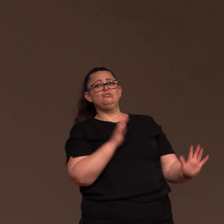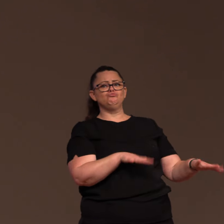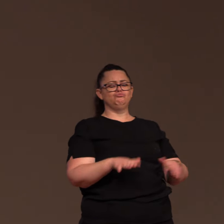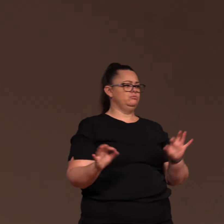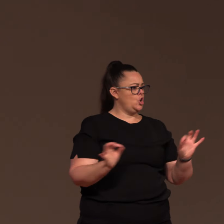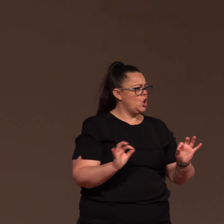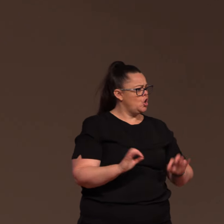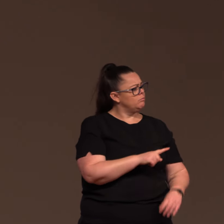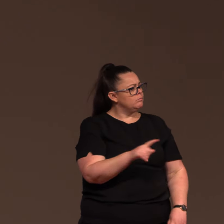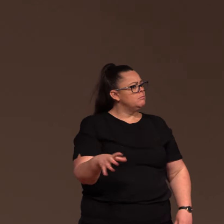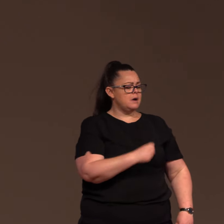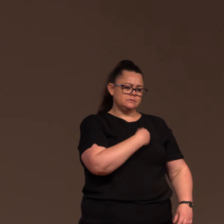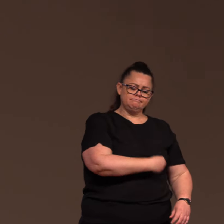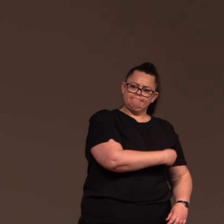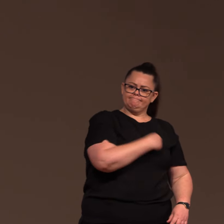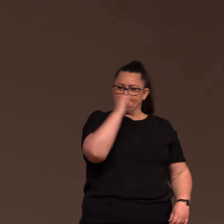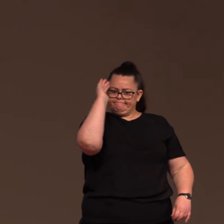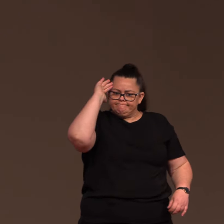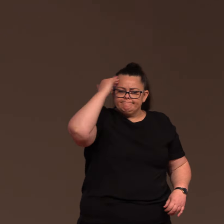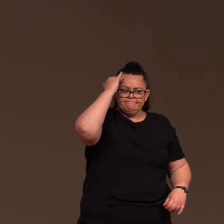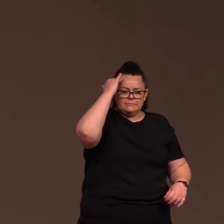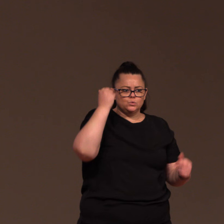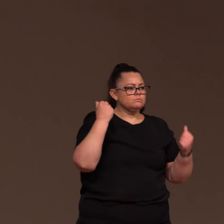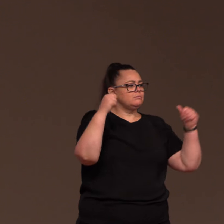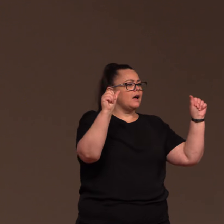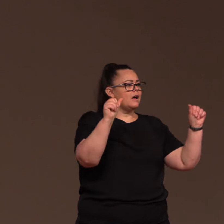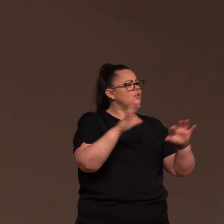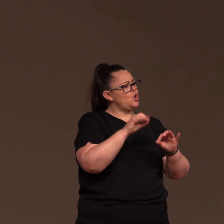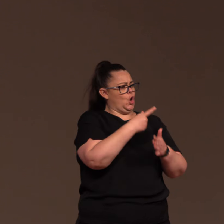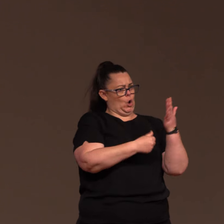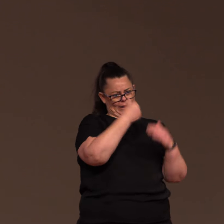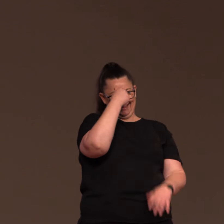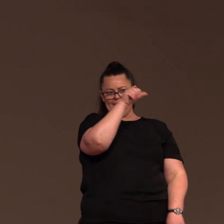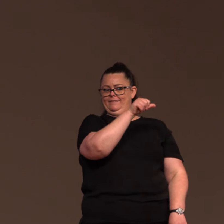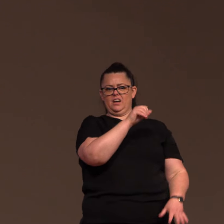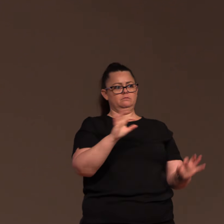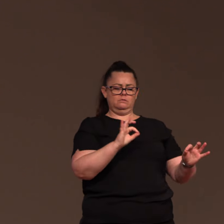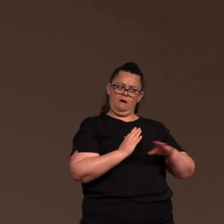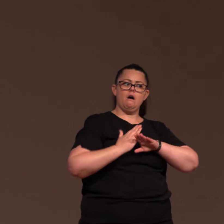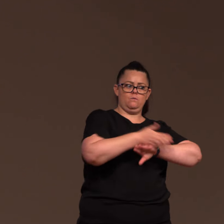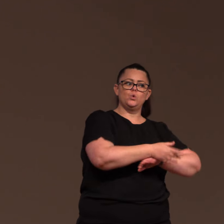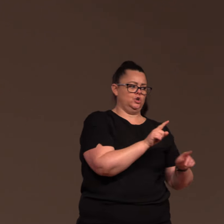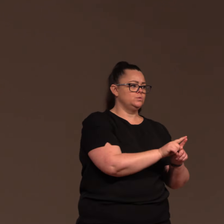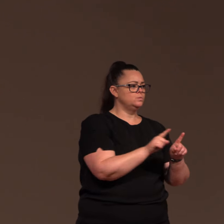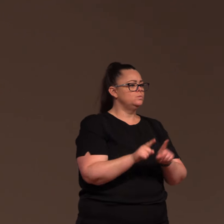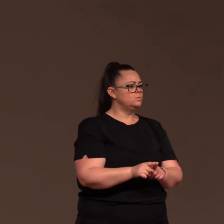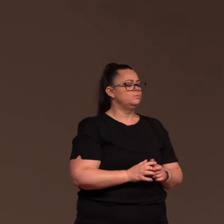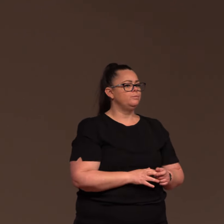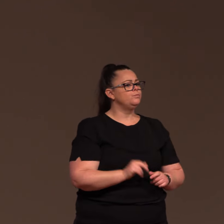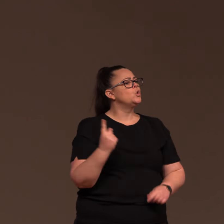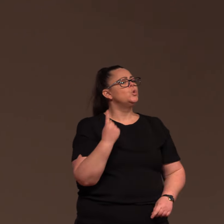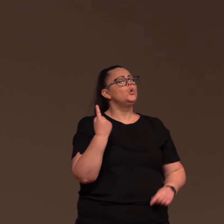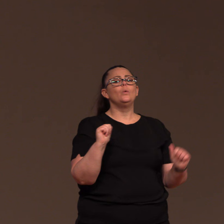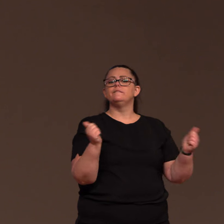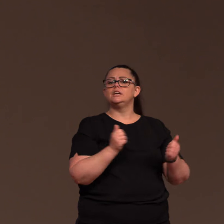commitment and dedication to see it through. It's not just about being clever, it's about hard work. All of you who have completed the HSC in New South